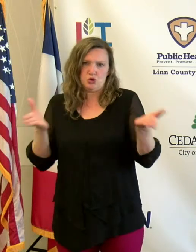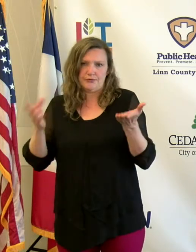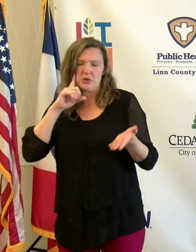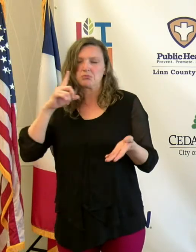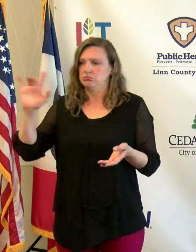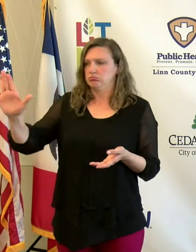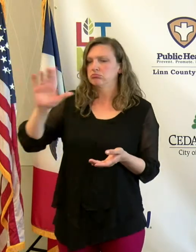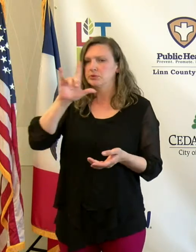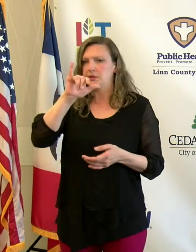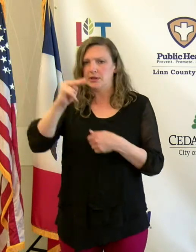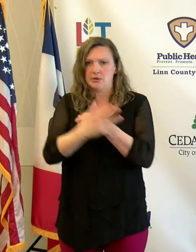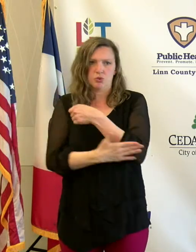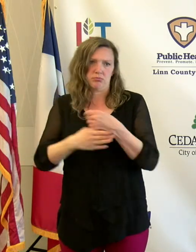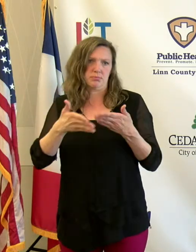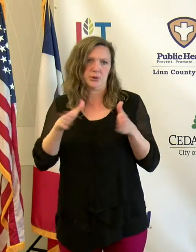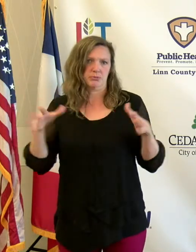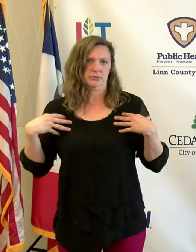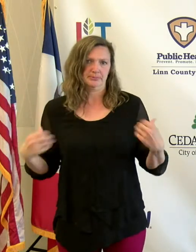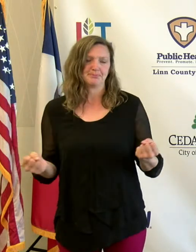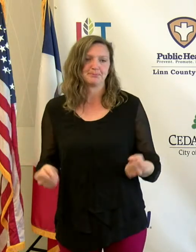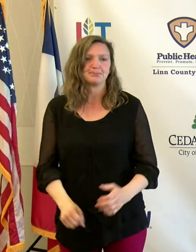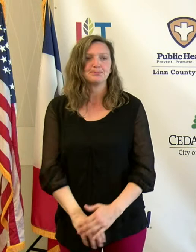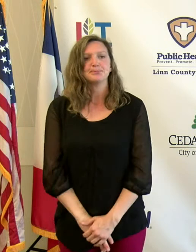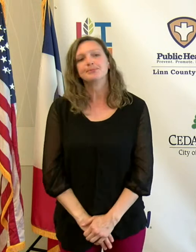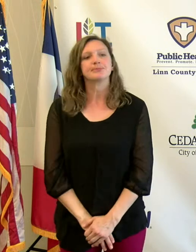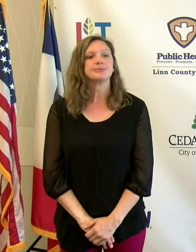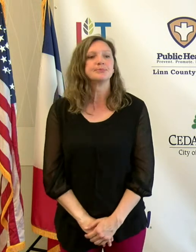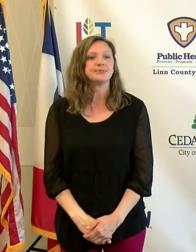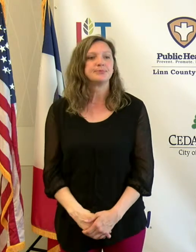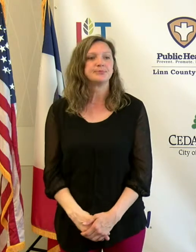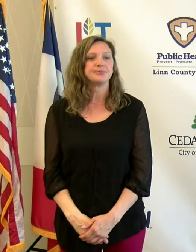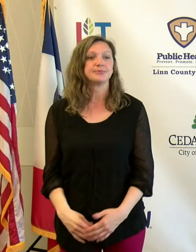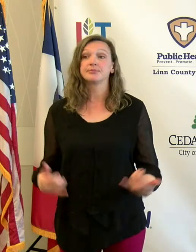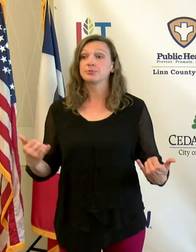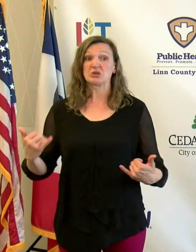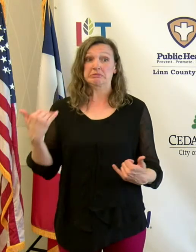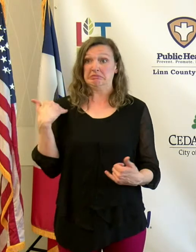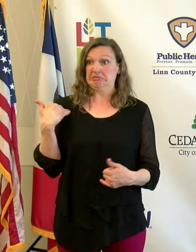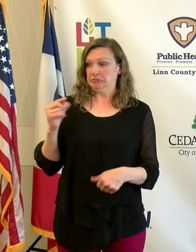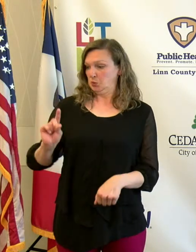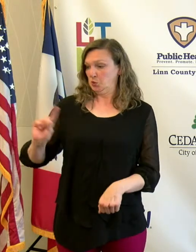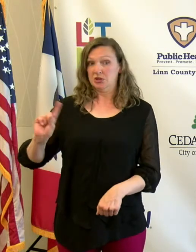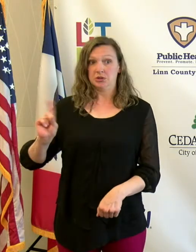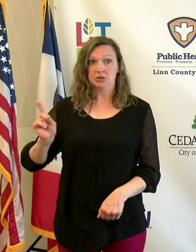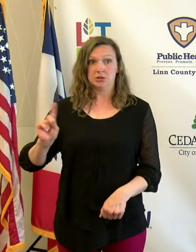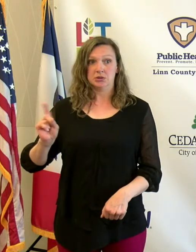Health. As of 1 p.m. today, there are currently